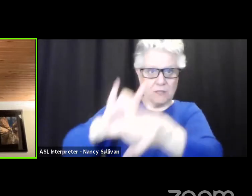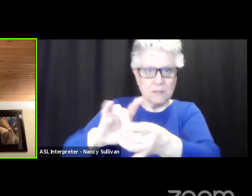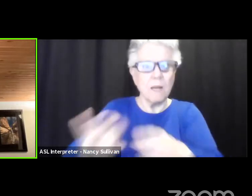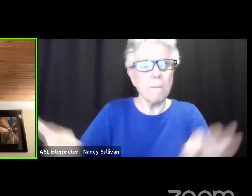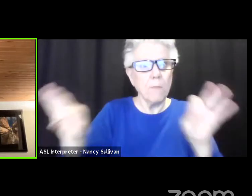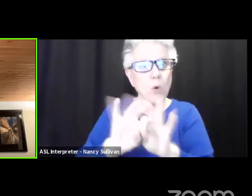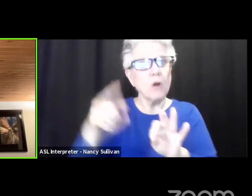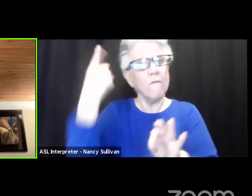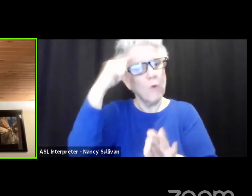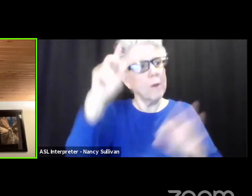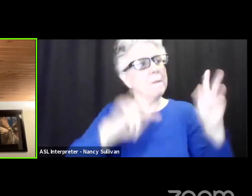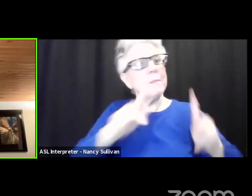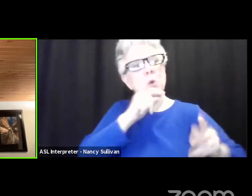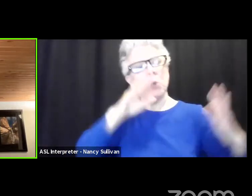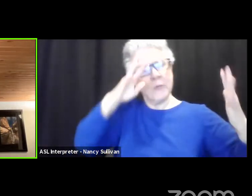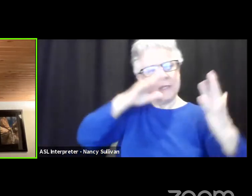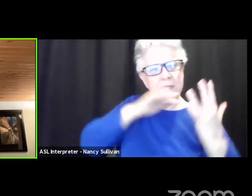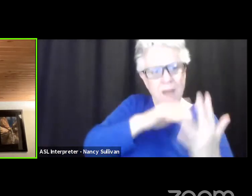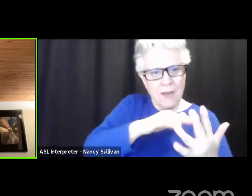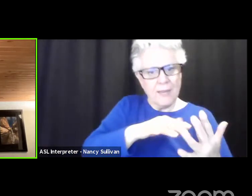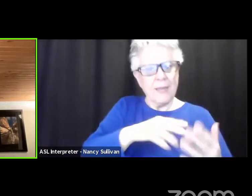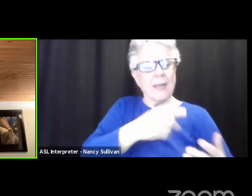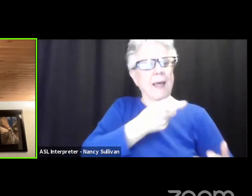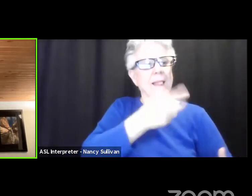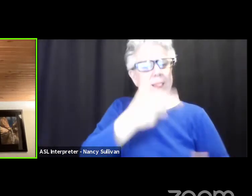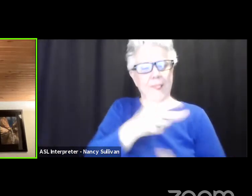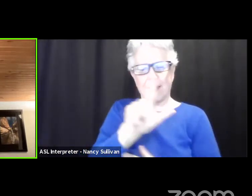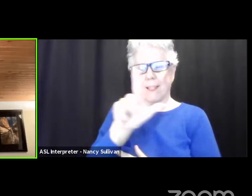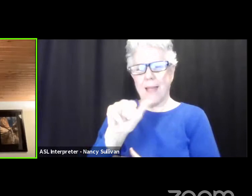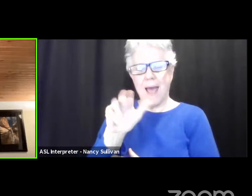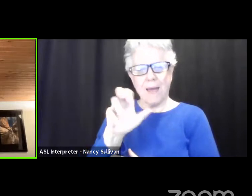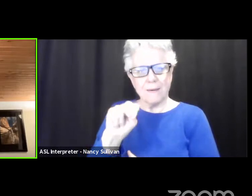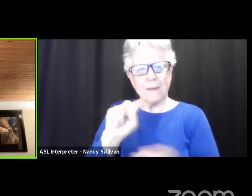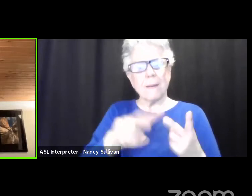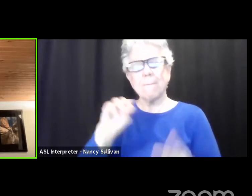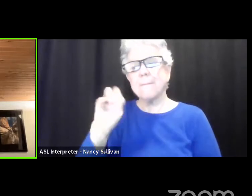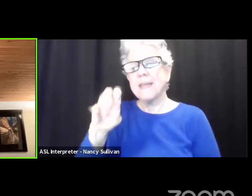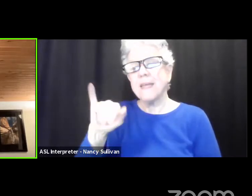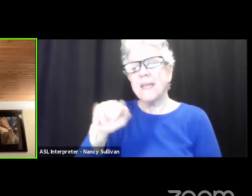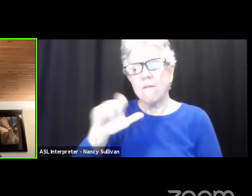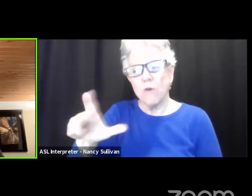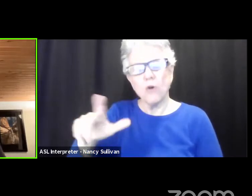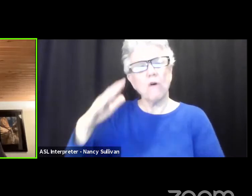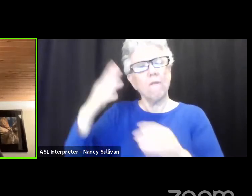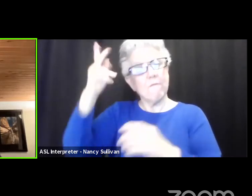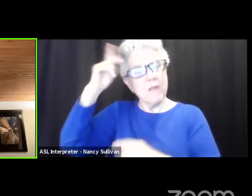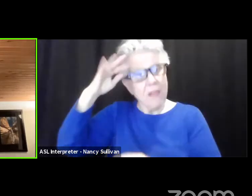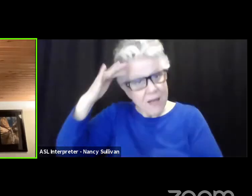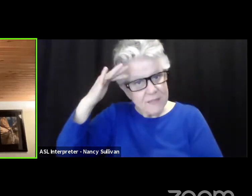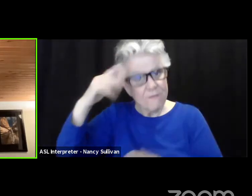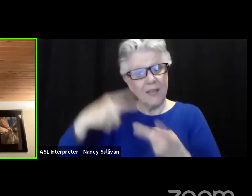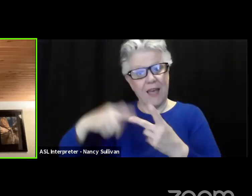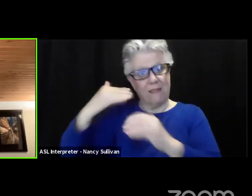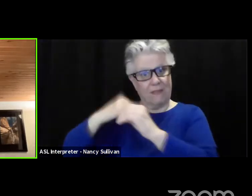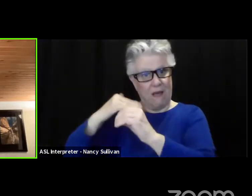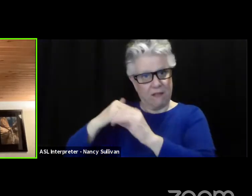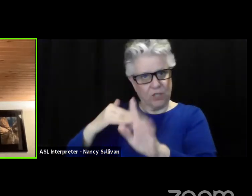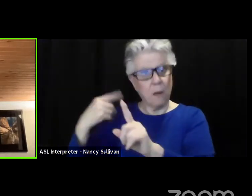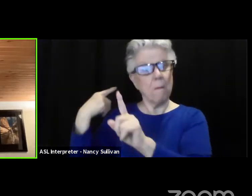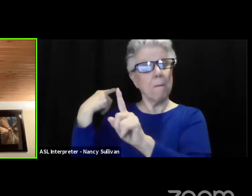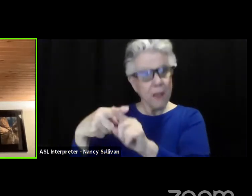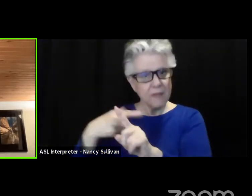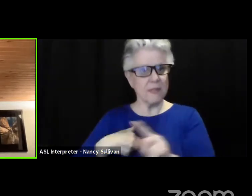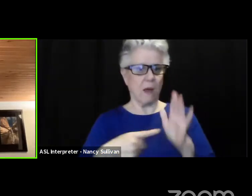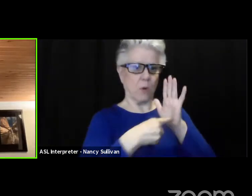for scholars who are focused on Latin medieval philosophy and theology. And in addition to that, I want to show why these connections